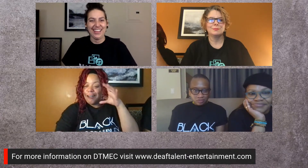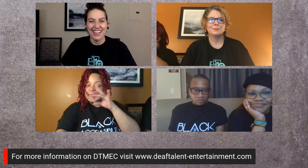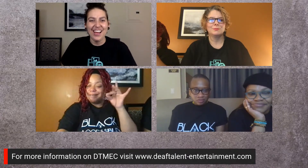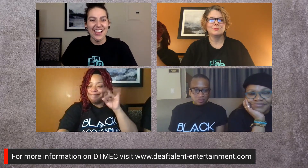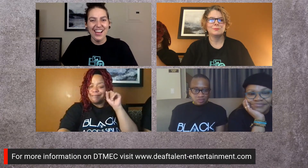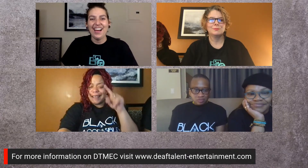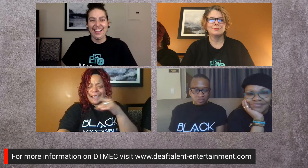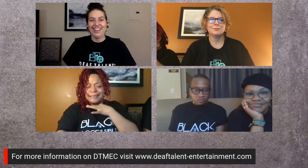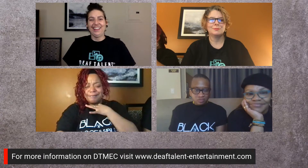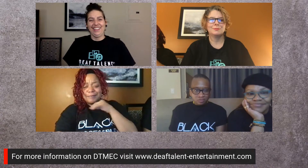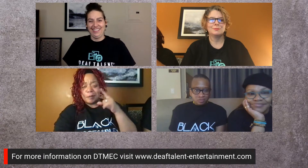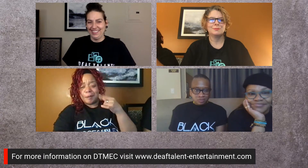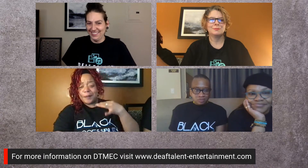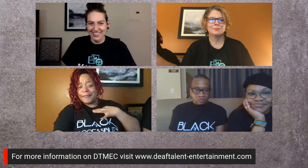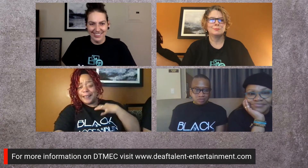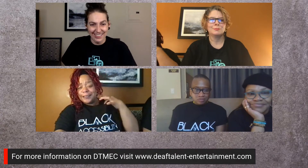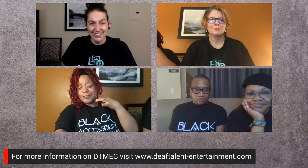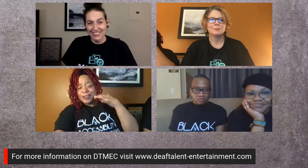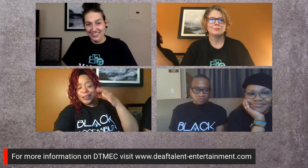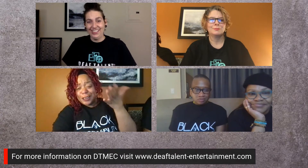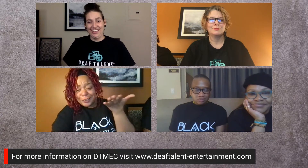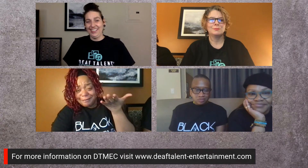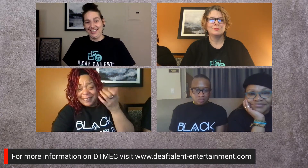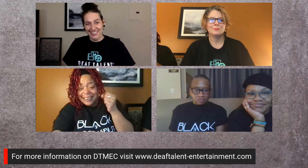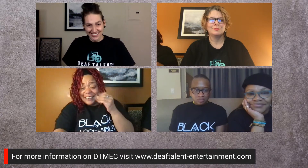I plan to comment on something I saw from the audience.